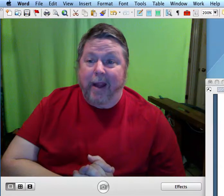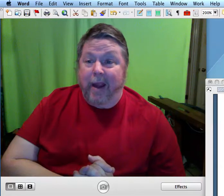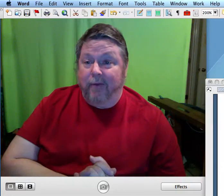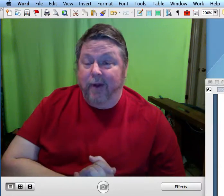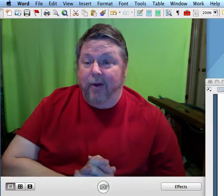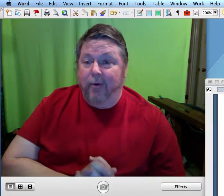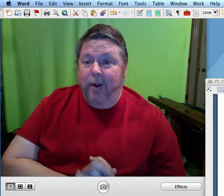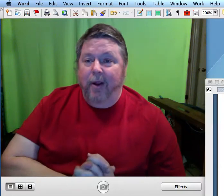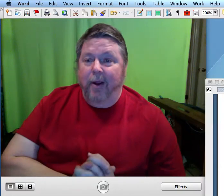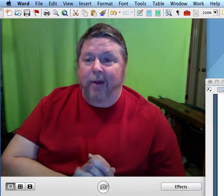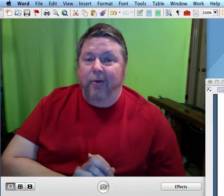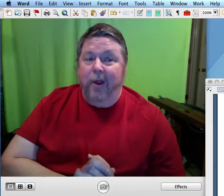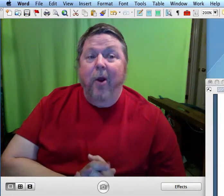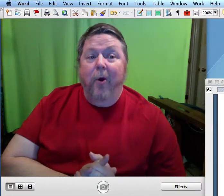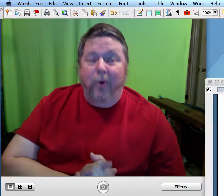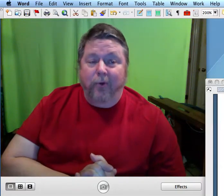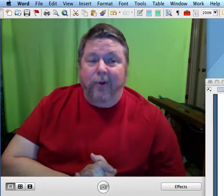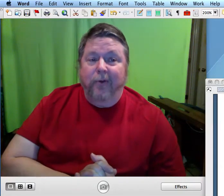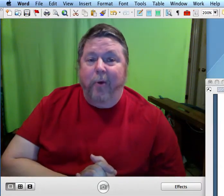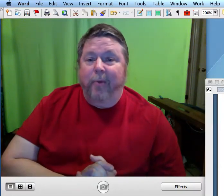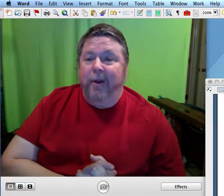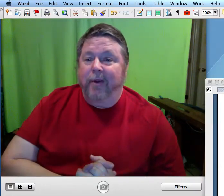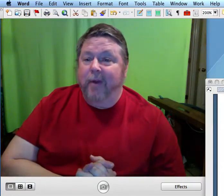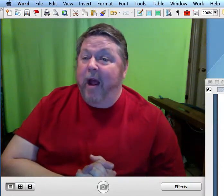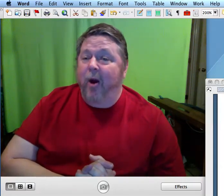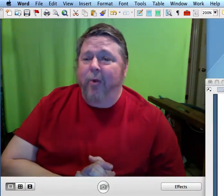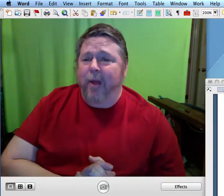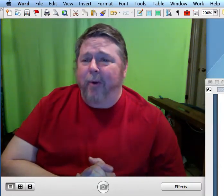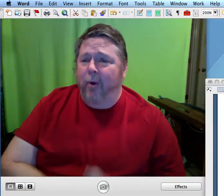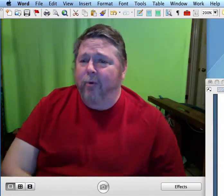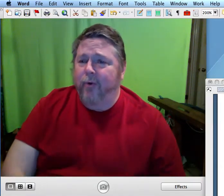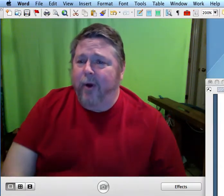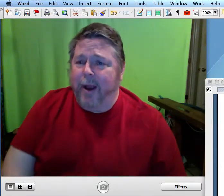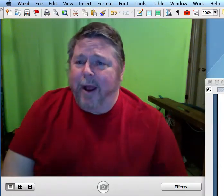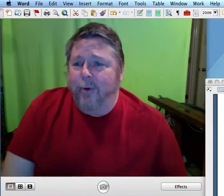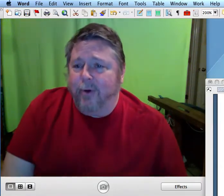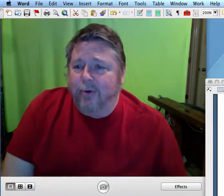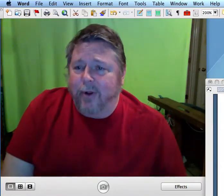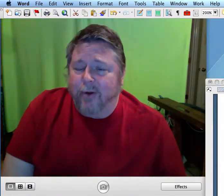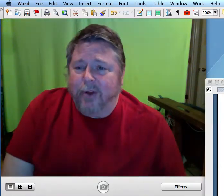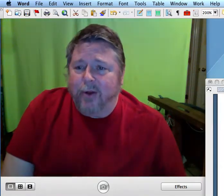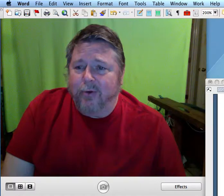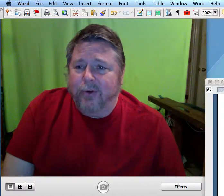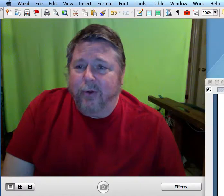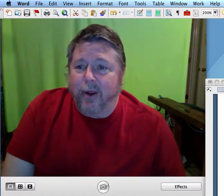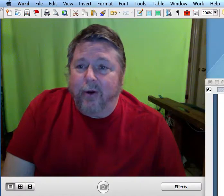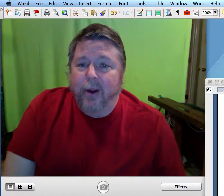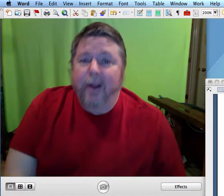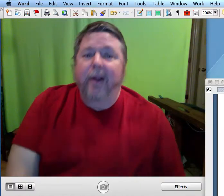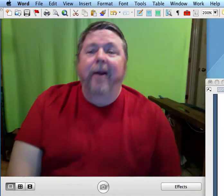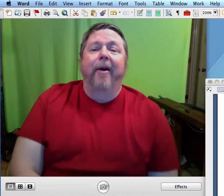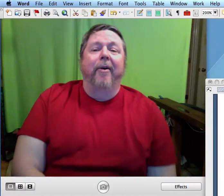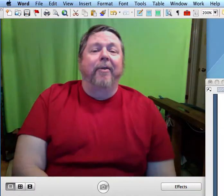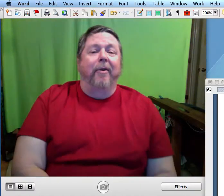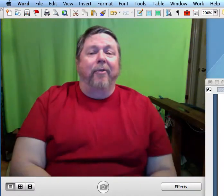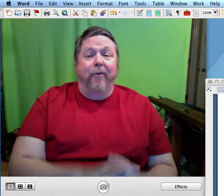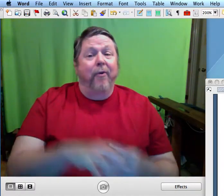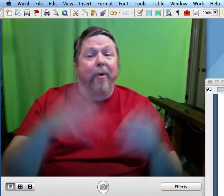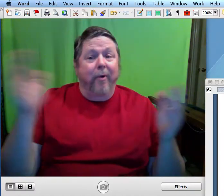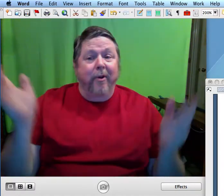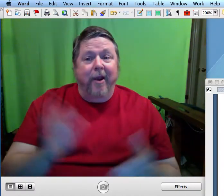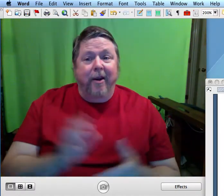when they can't see you, and you say, hold just a moment, please. Oh, they will hold for an hour as long as they know you're still there. Yes,